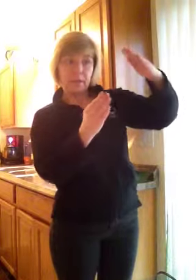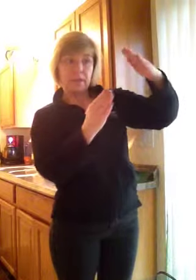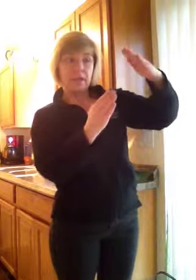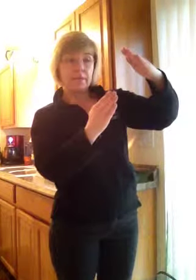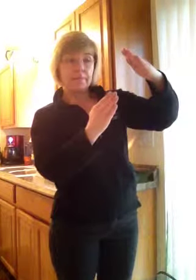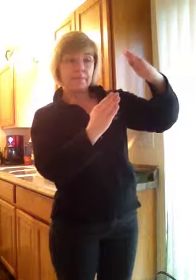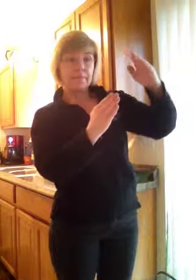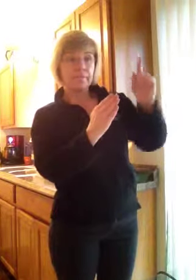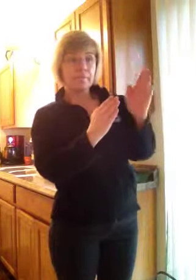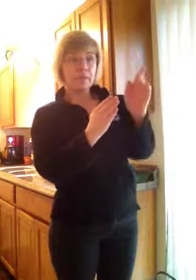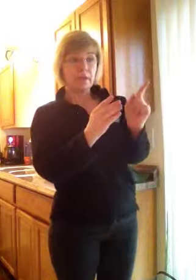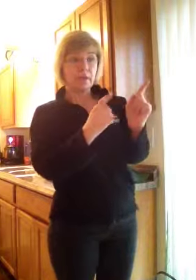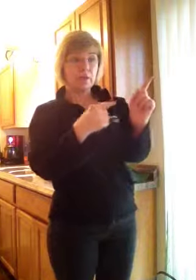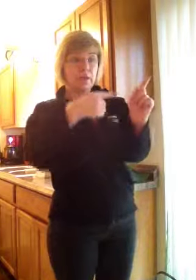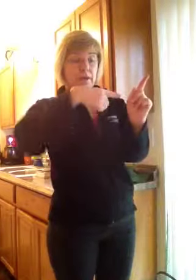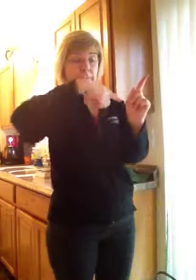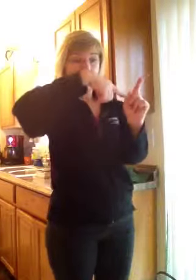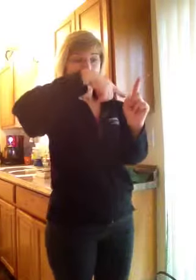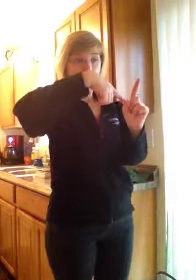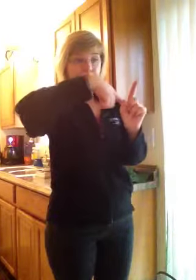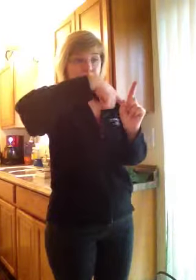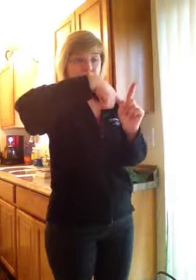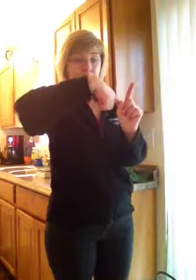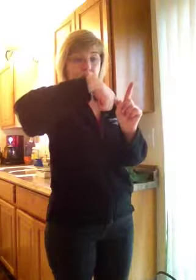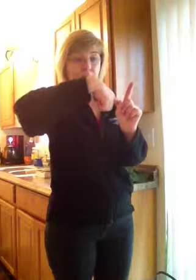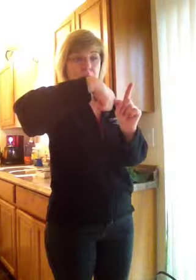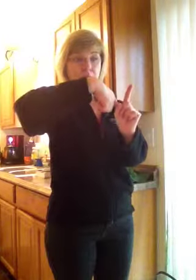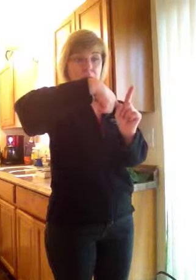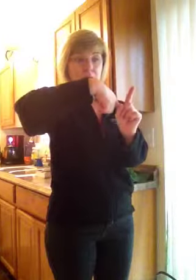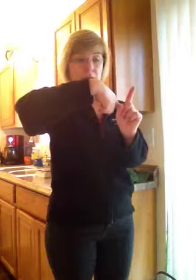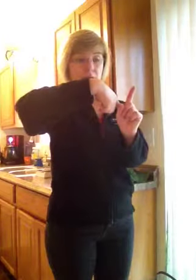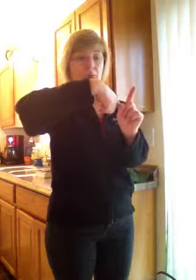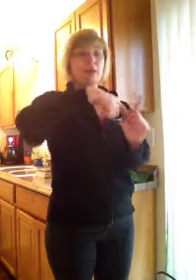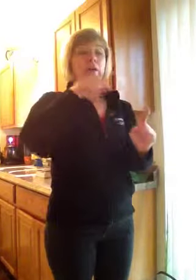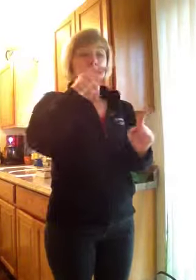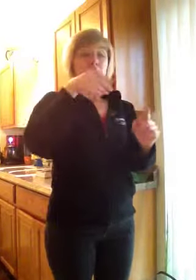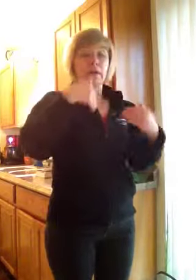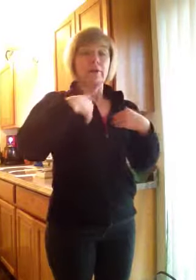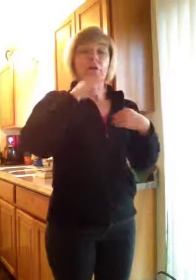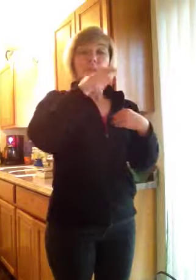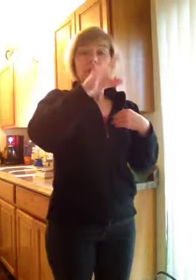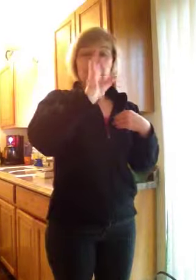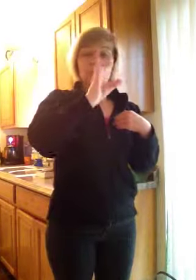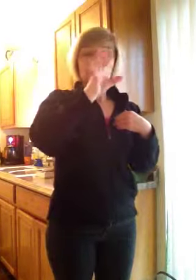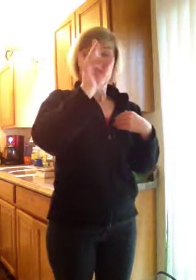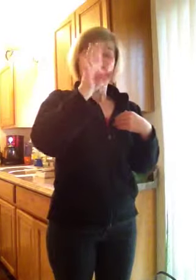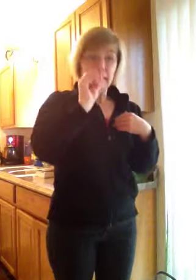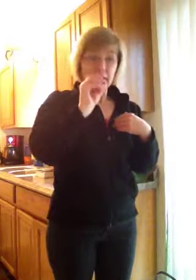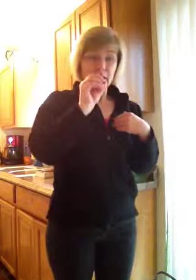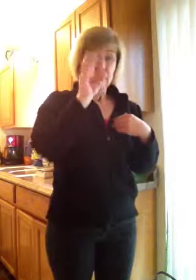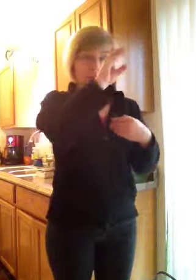same as a straight angle. That's 180 degrees. And this will work no matter what type of triangle it